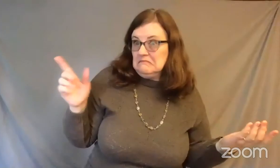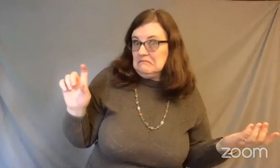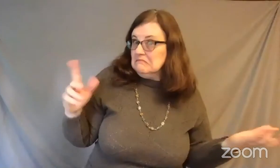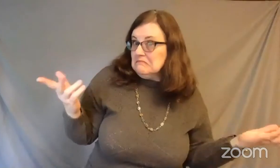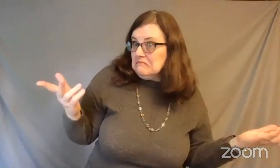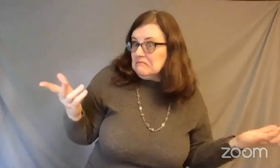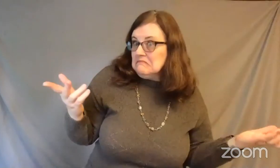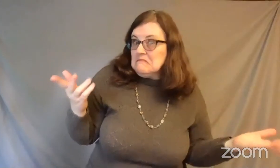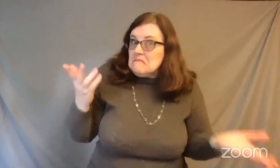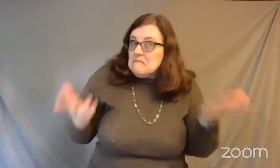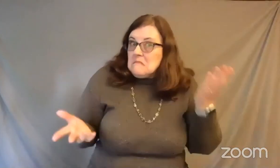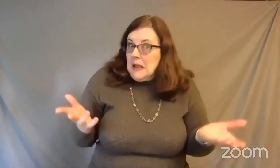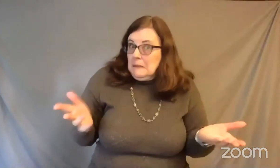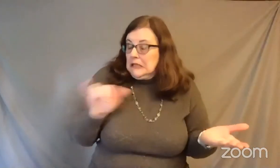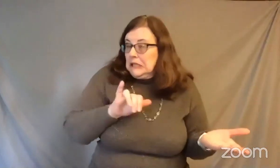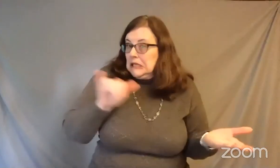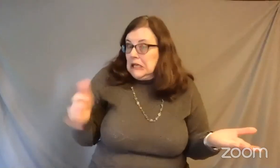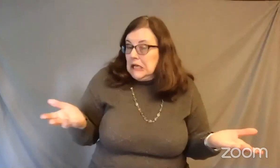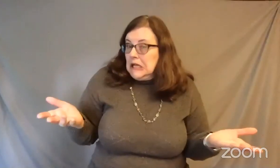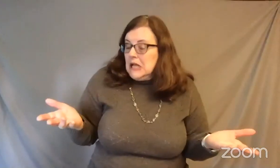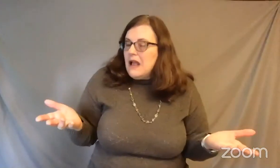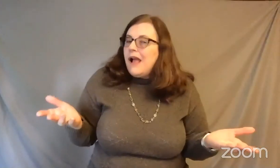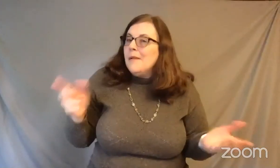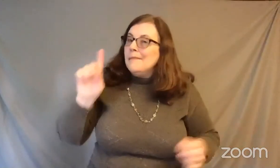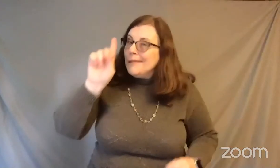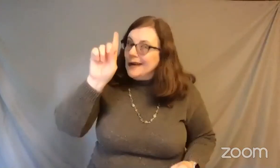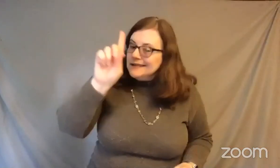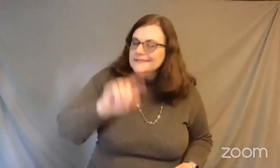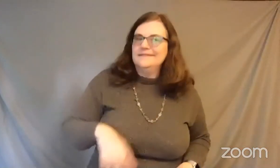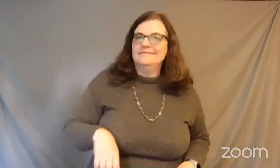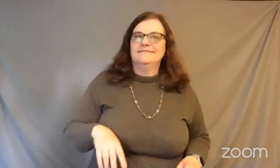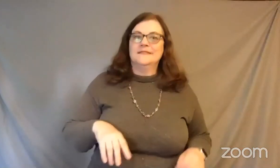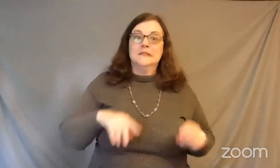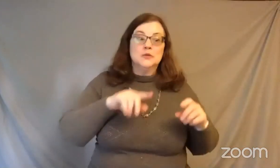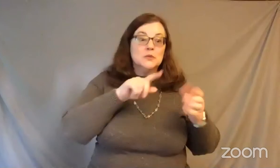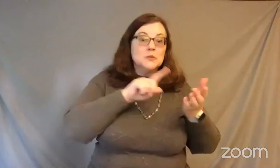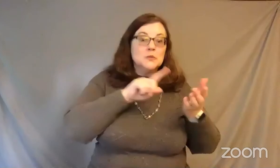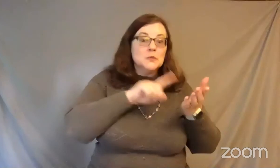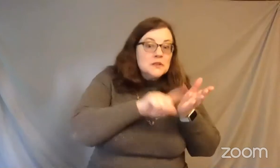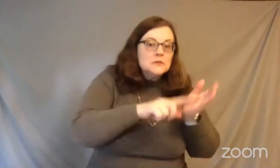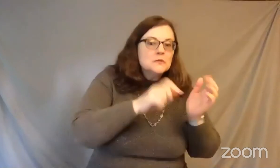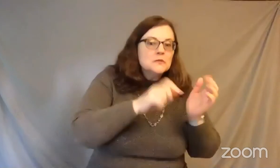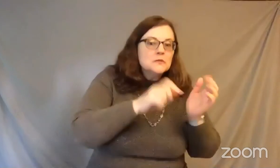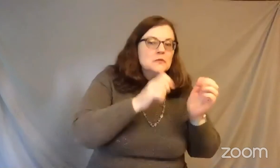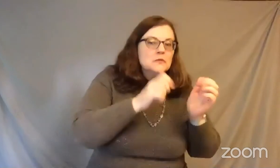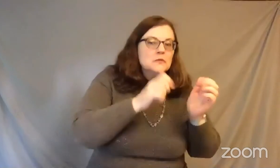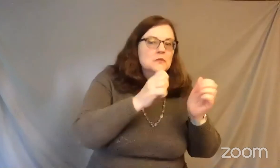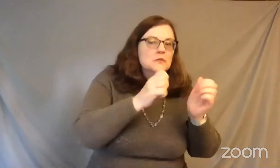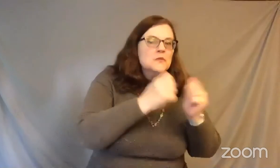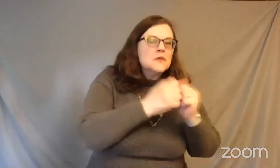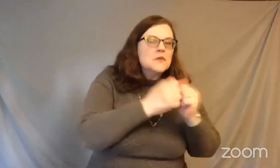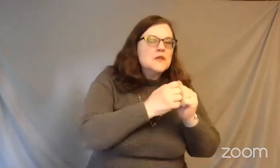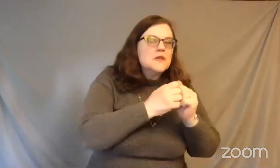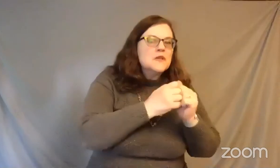Does that mean that in a sign language system, pronouns would be acquired more easily because they are based on